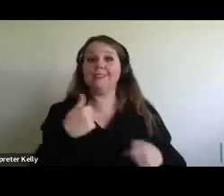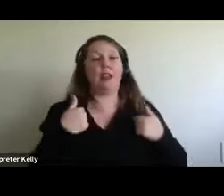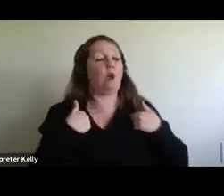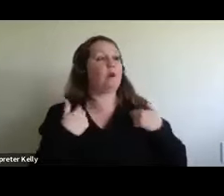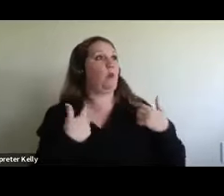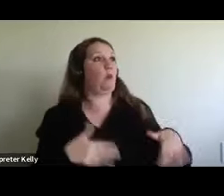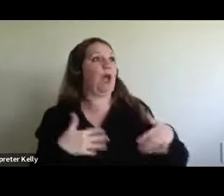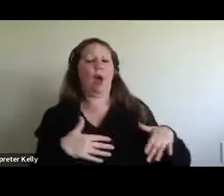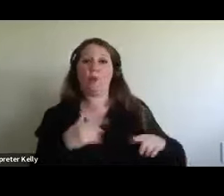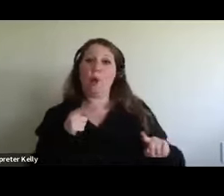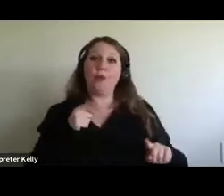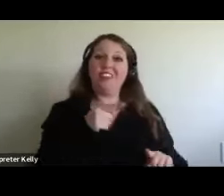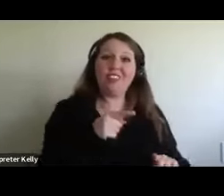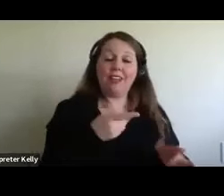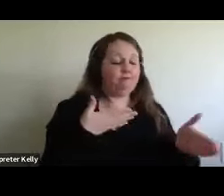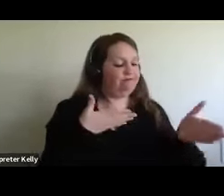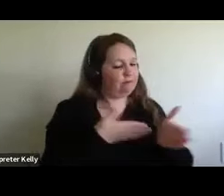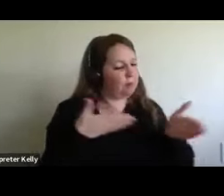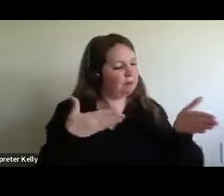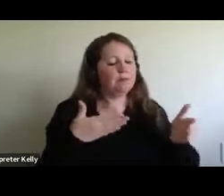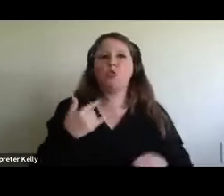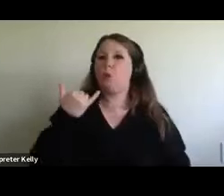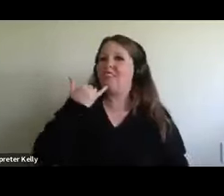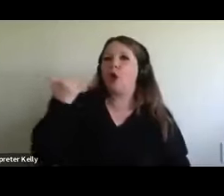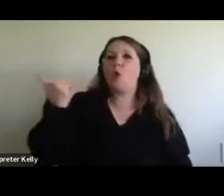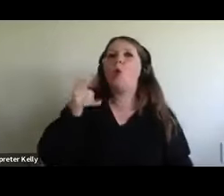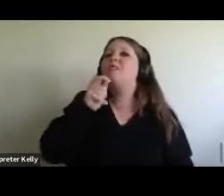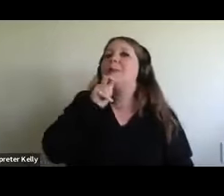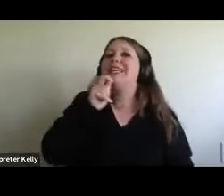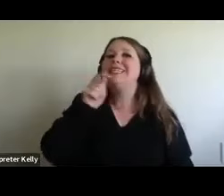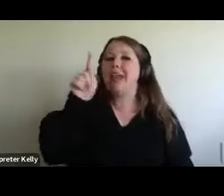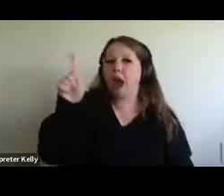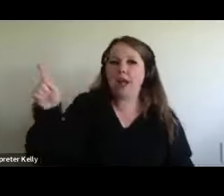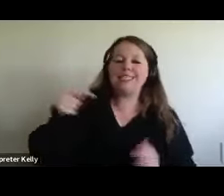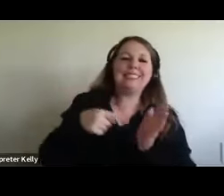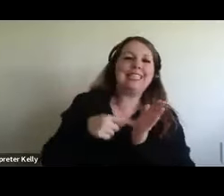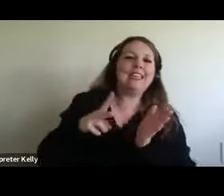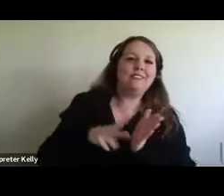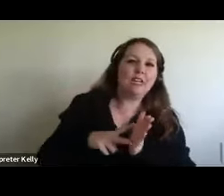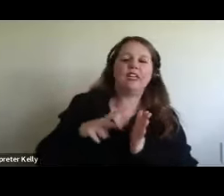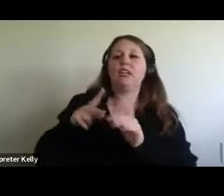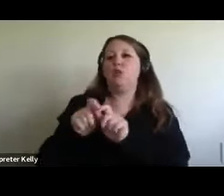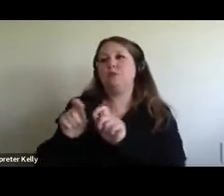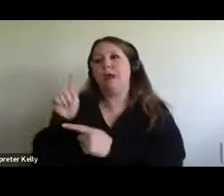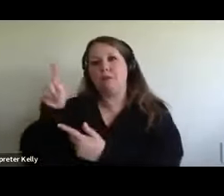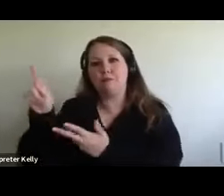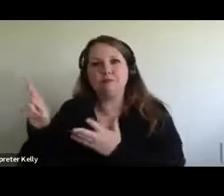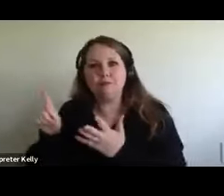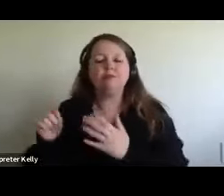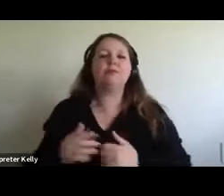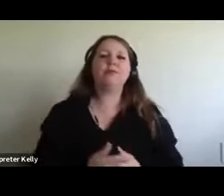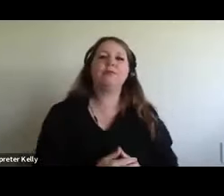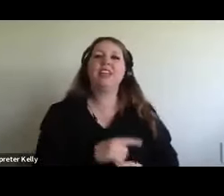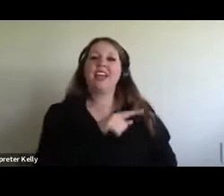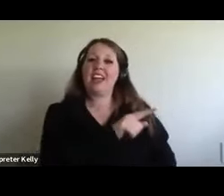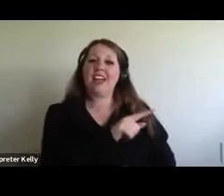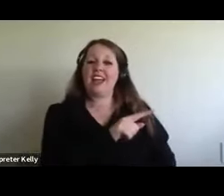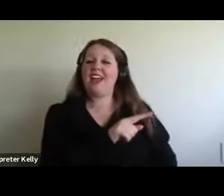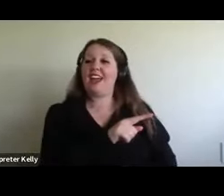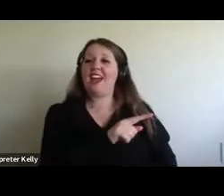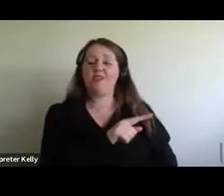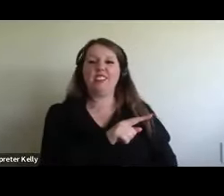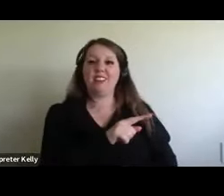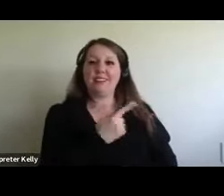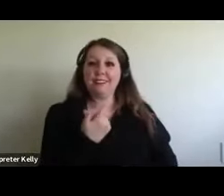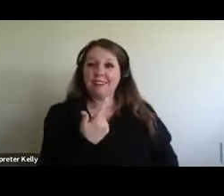media, and a week later, some 10-year-old kids say that they found a solution, and there was